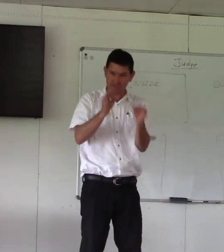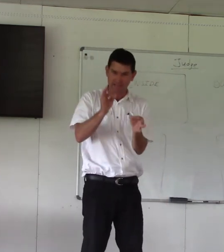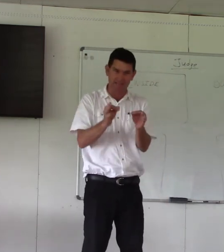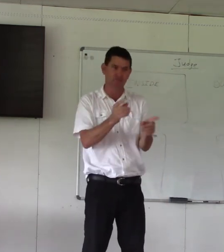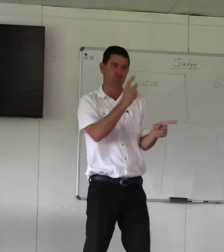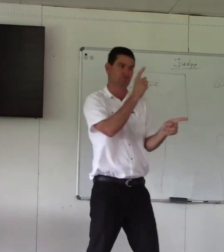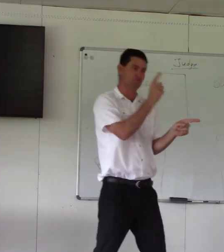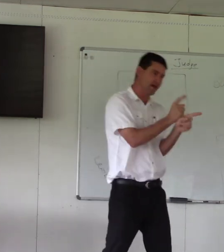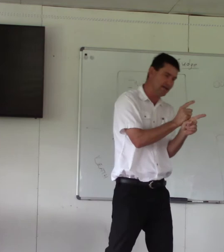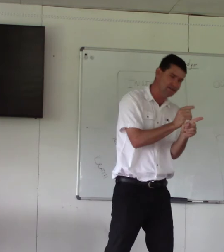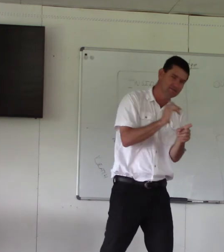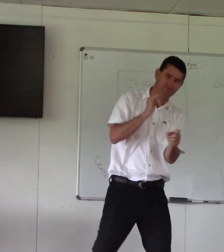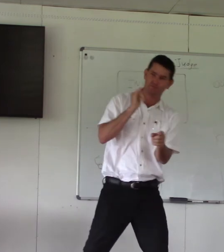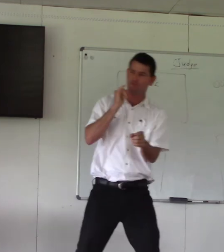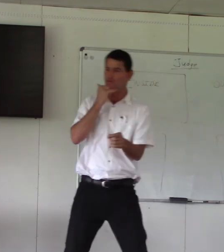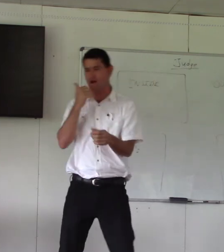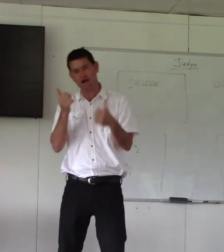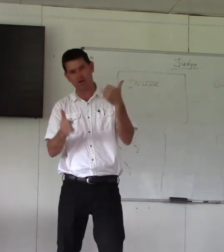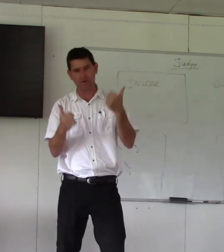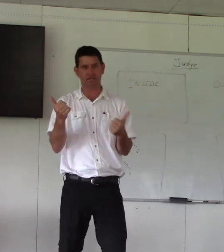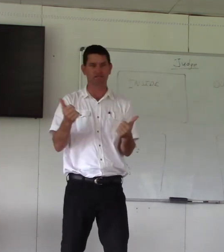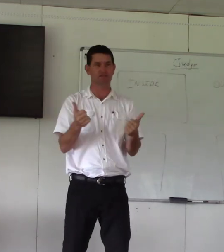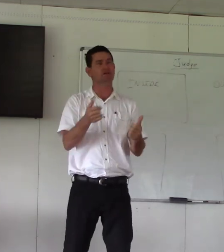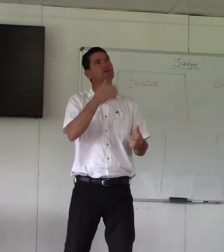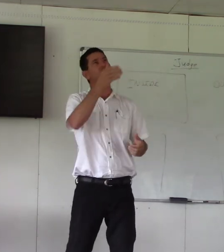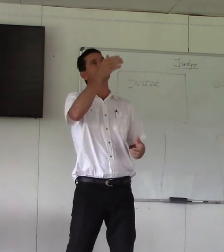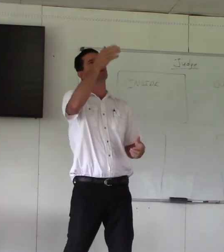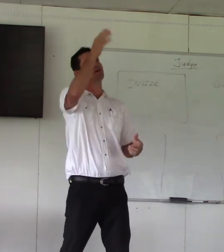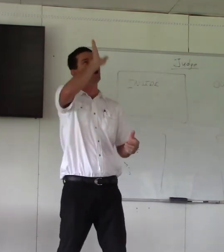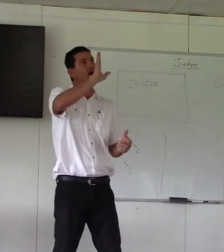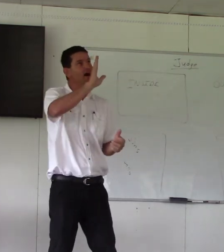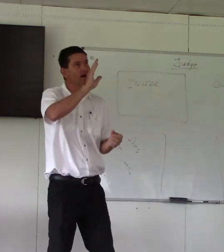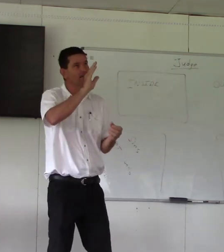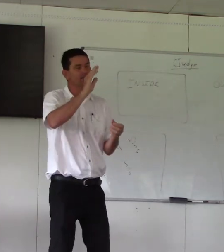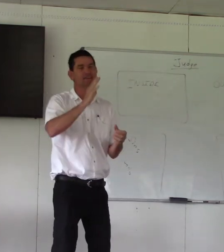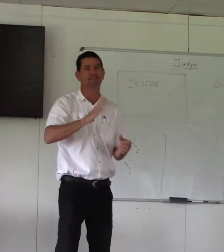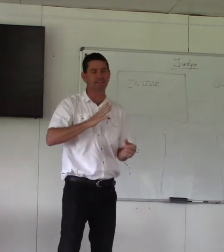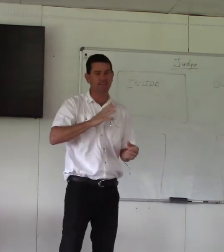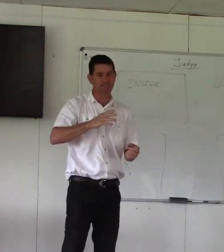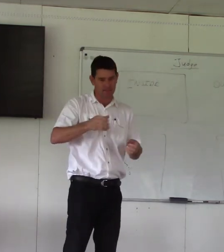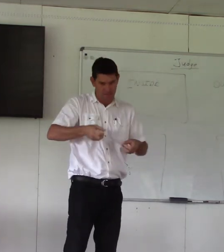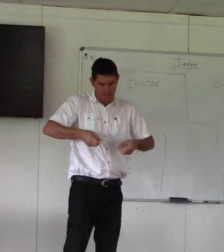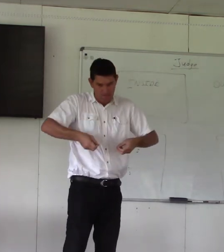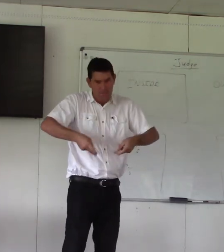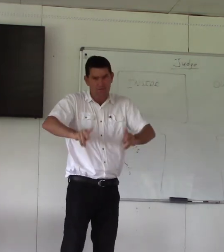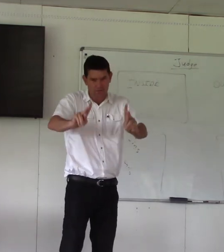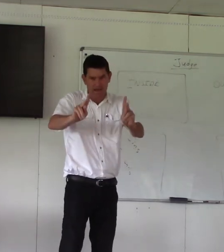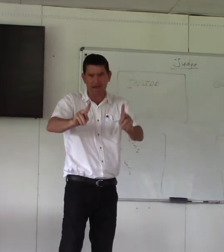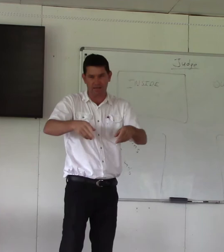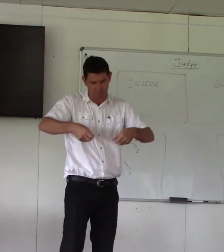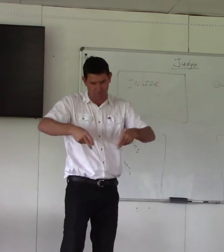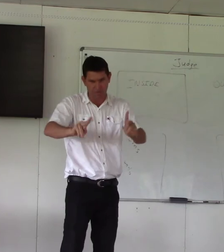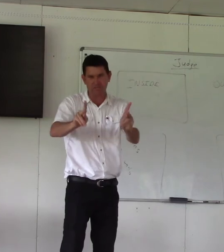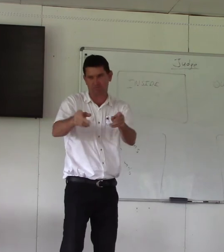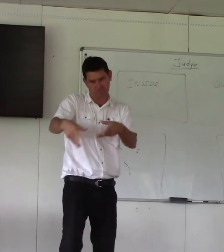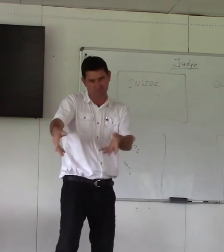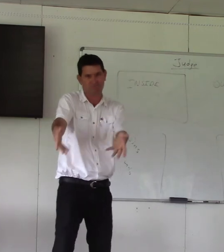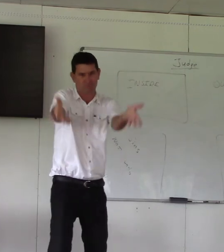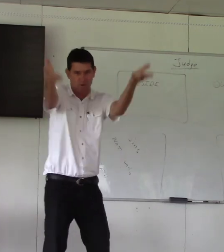Judging. Right? Wrong. Which? God says, fine. Permission. Go